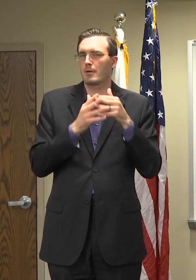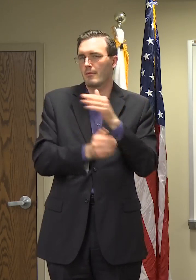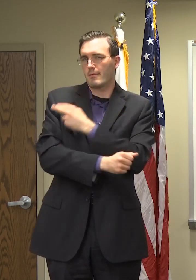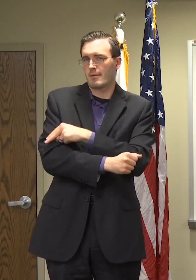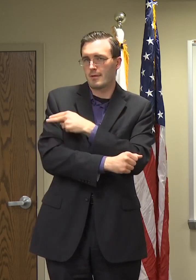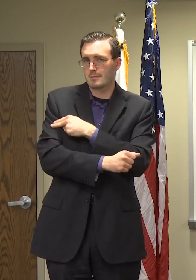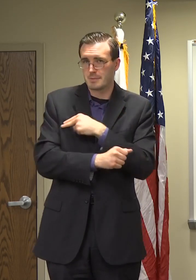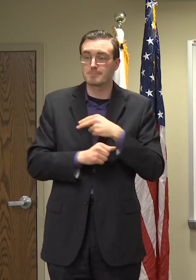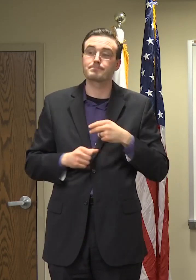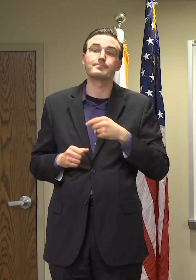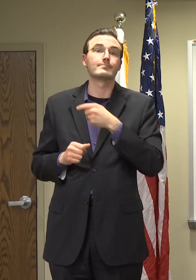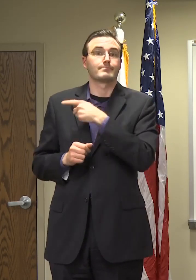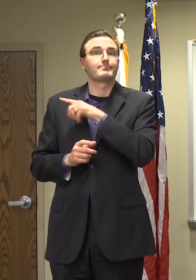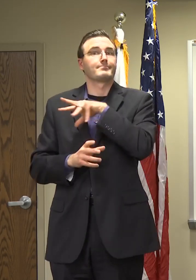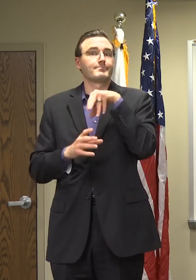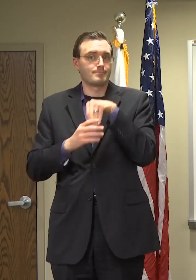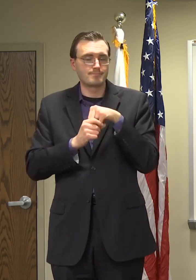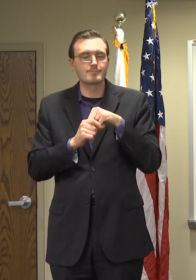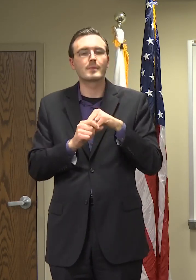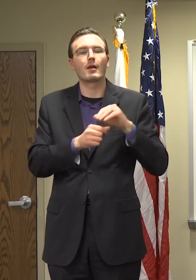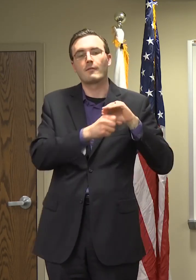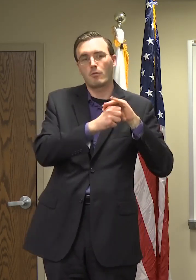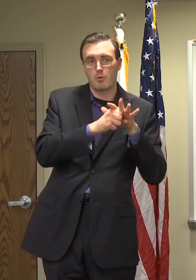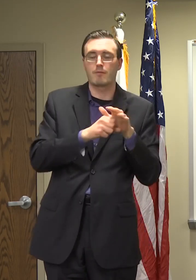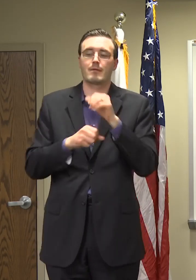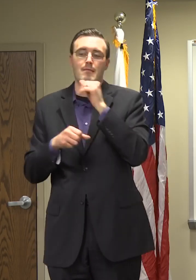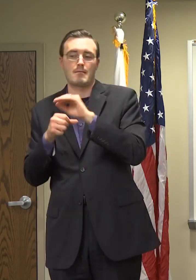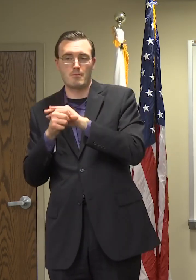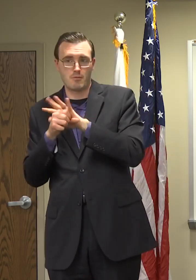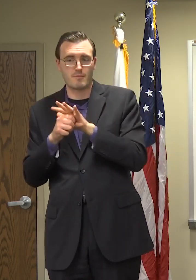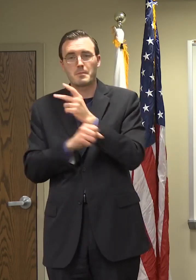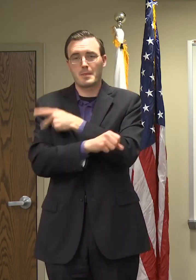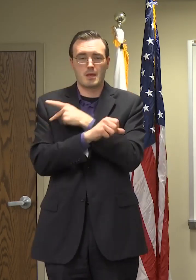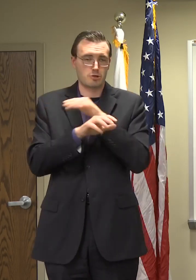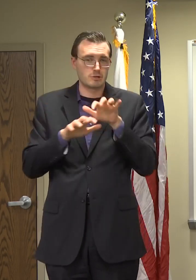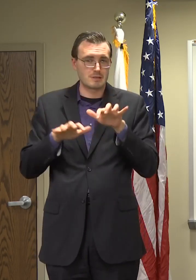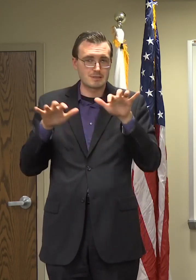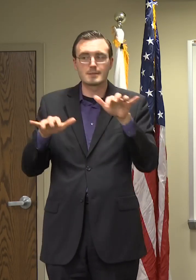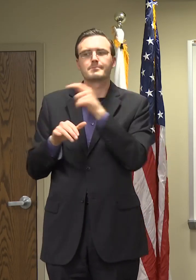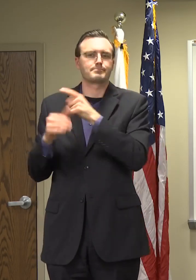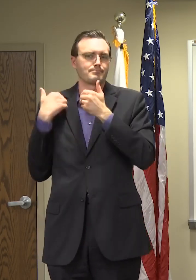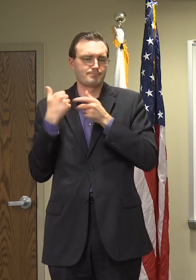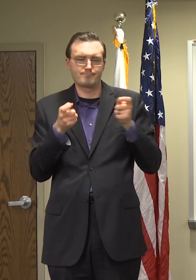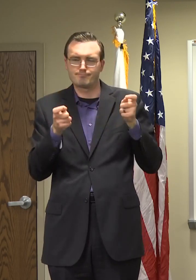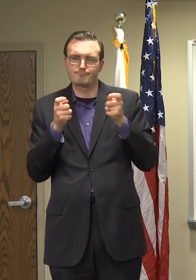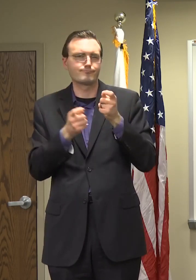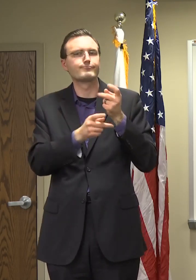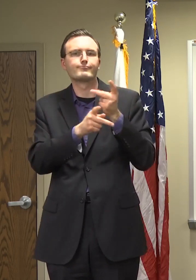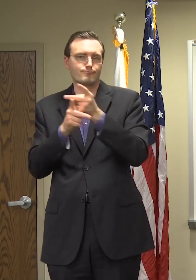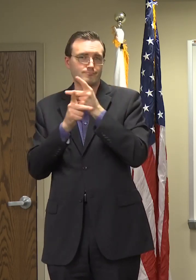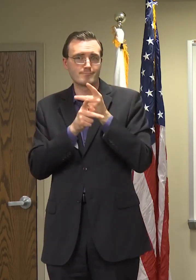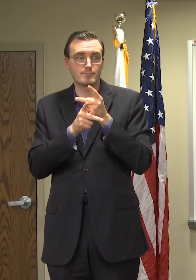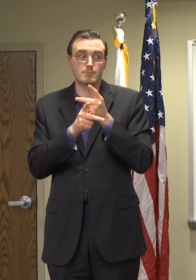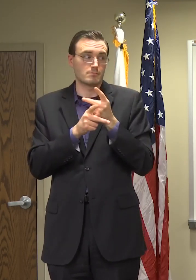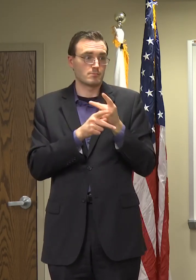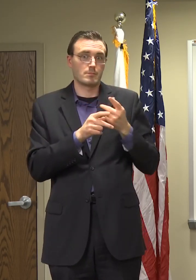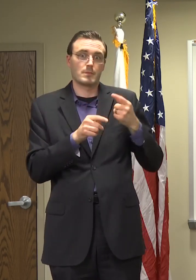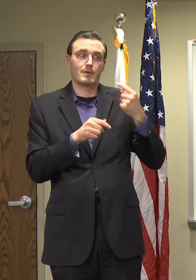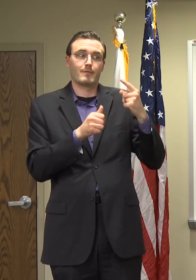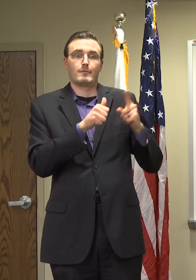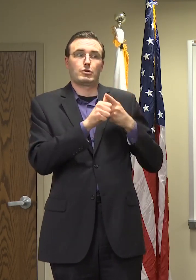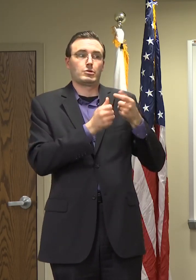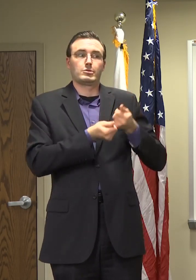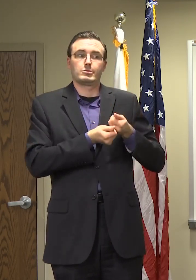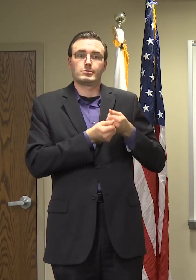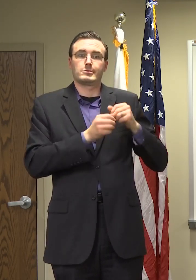planning, operations, and delivery of care to both COVID and non-COVID patients throughout the beginning of the pandemic here in Rockford. I also want to acknowledge